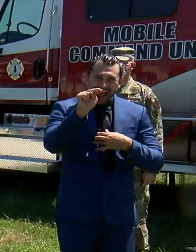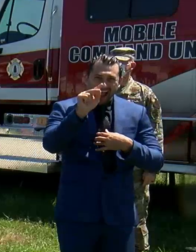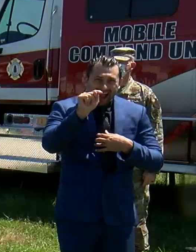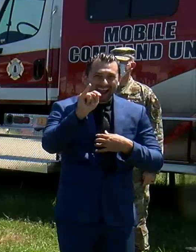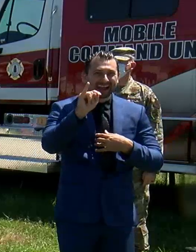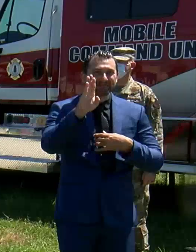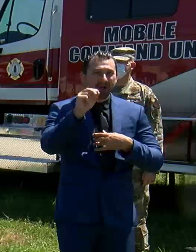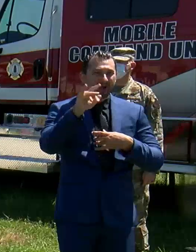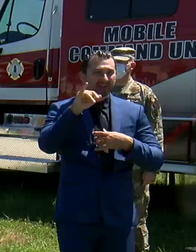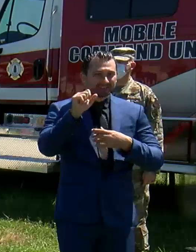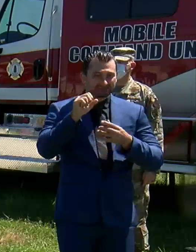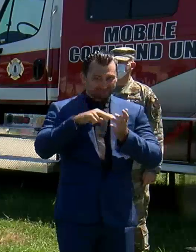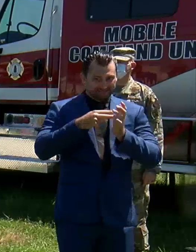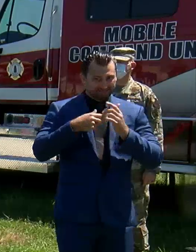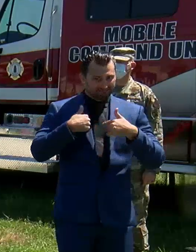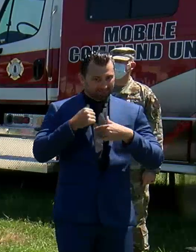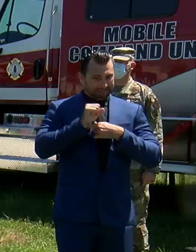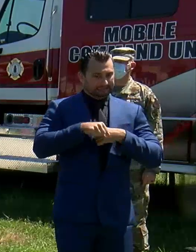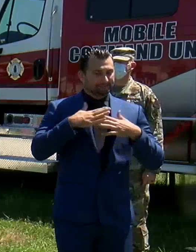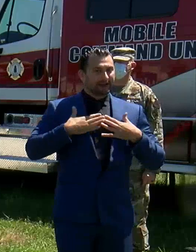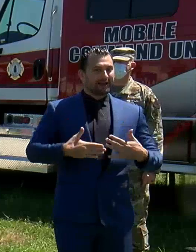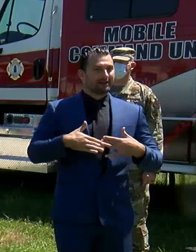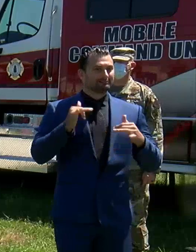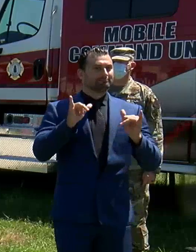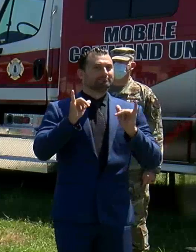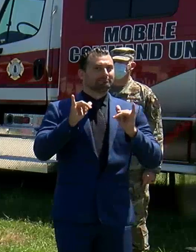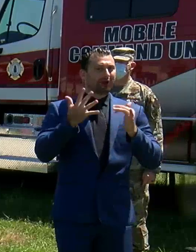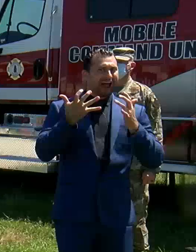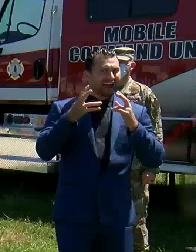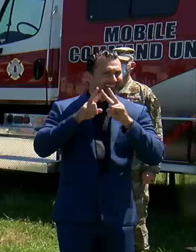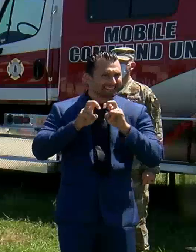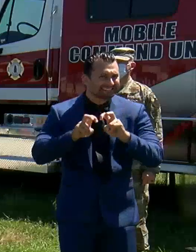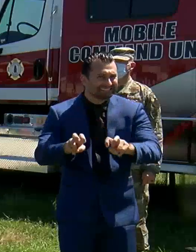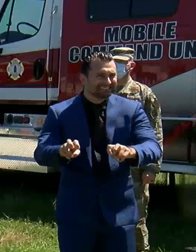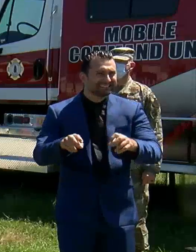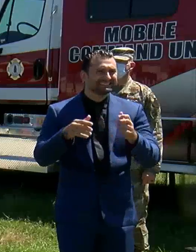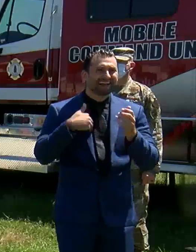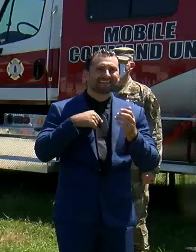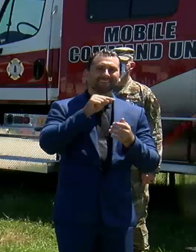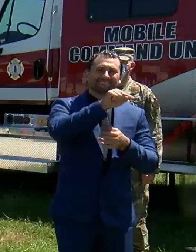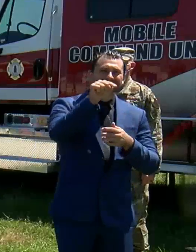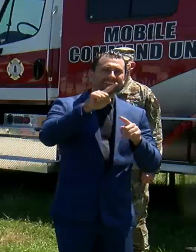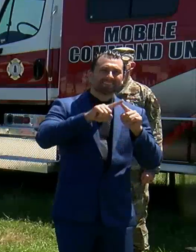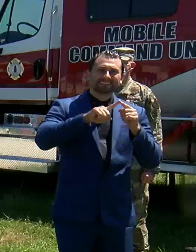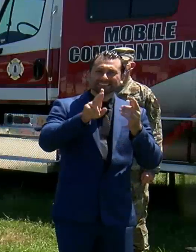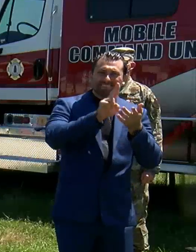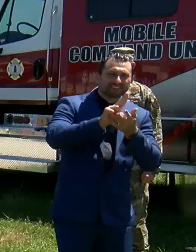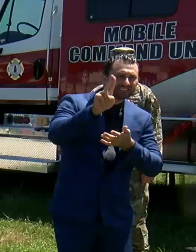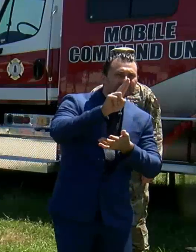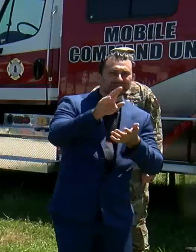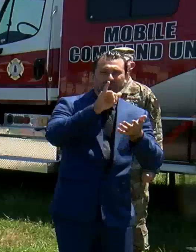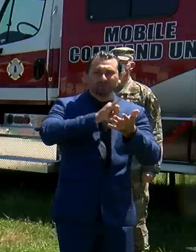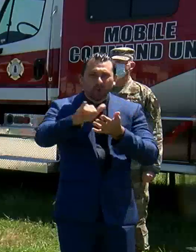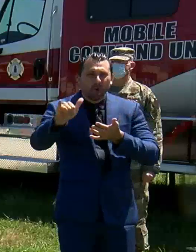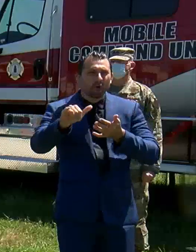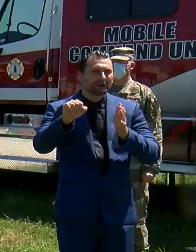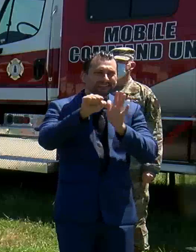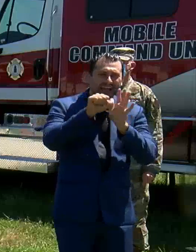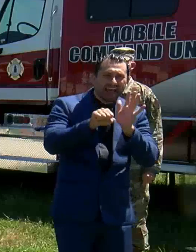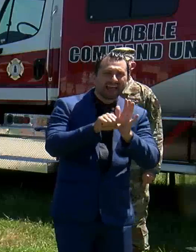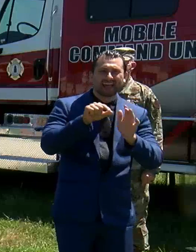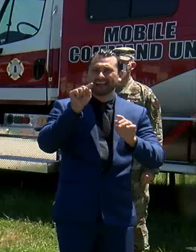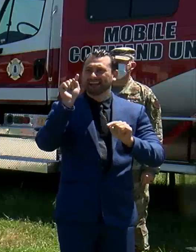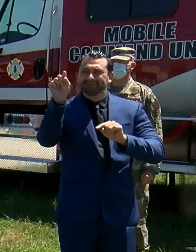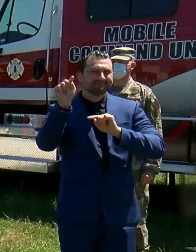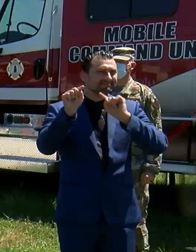County, Miami-Dade, University of Miami did one, LA County, New York City and state have done them. What they're